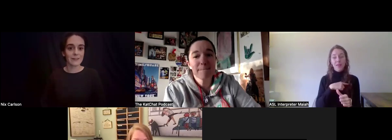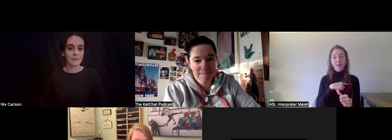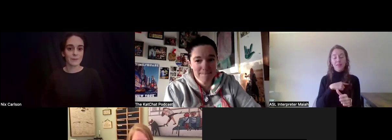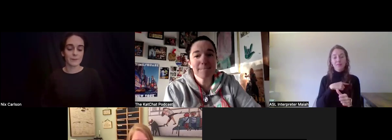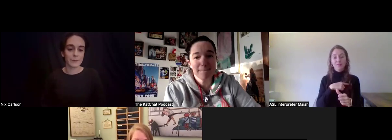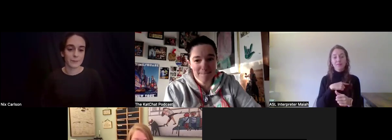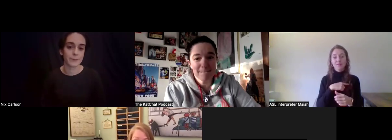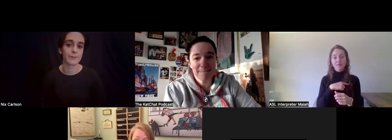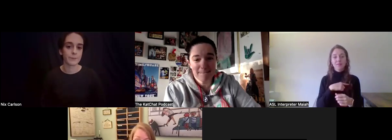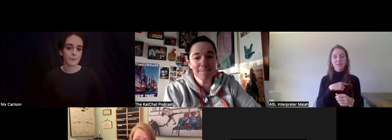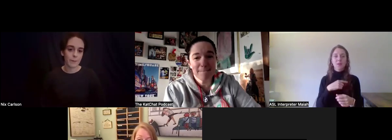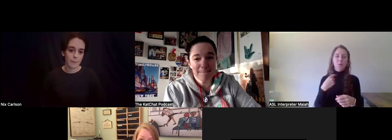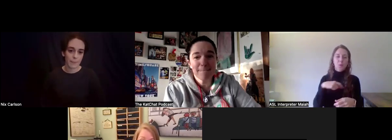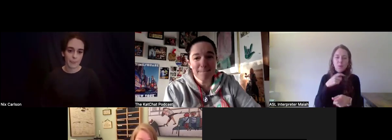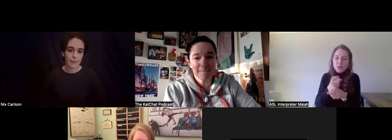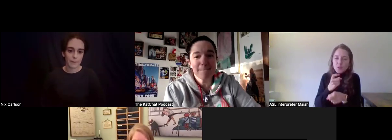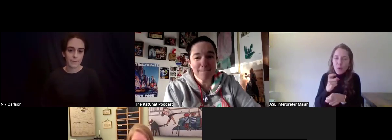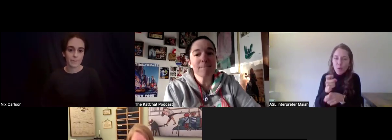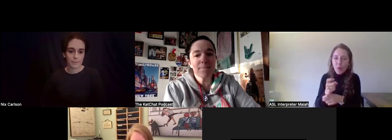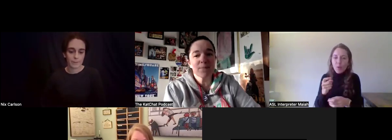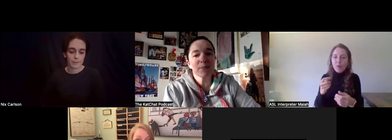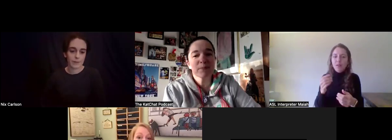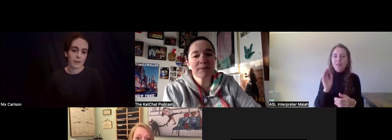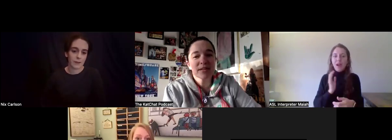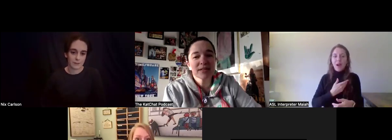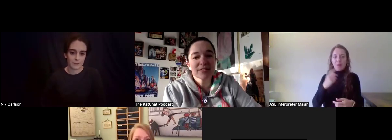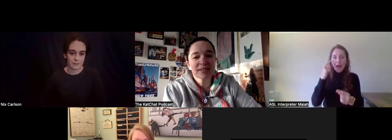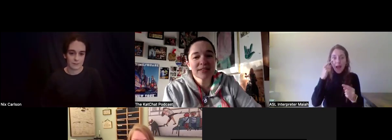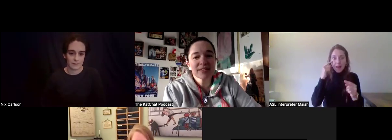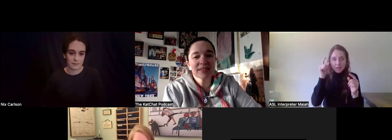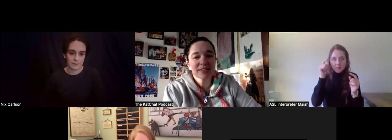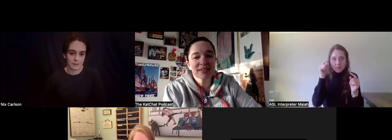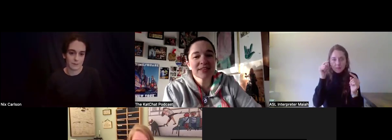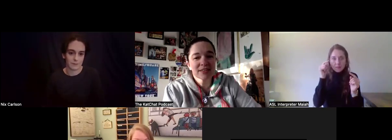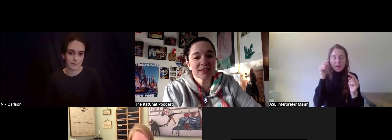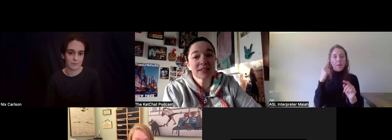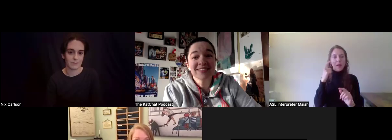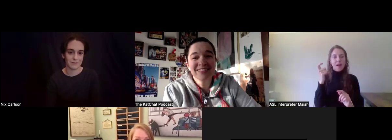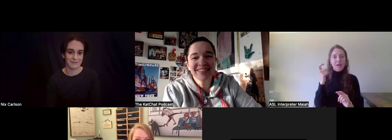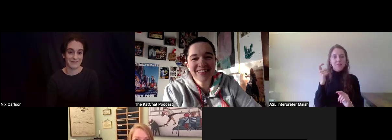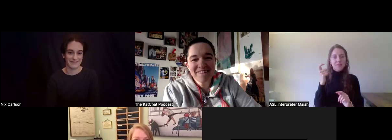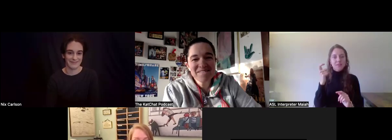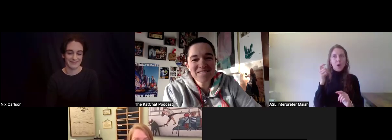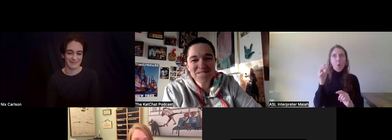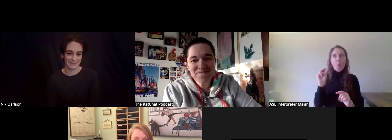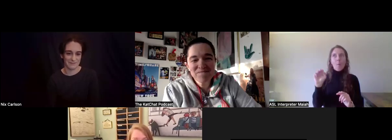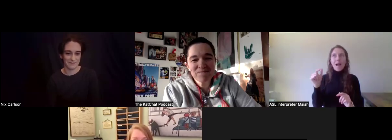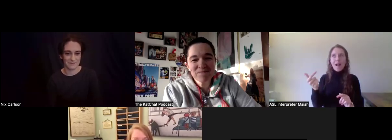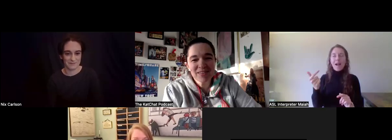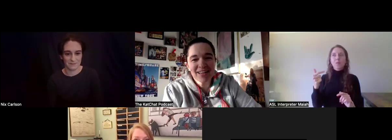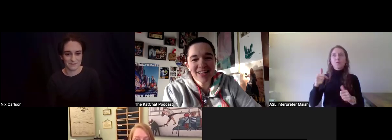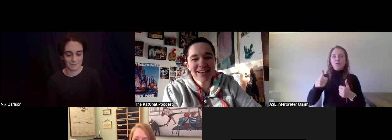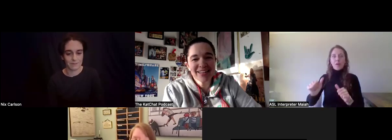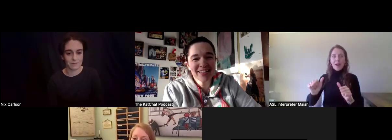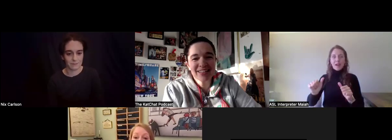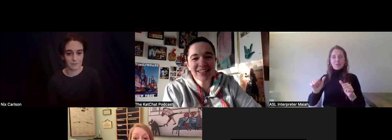we joked that we all had like our eyes were twitching because it was like, oh my Lord, like we're trying to do this all in